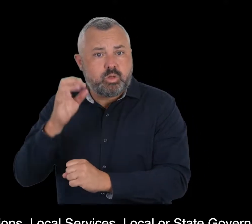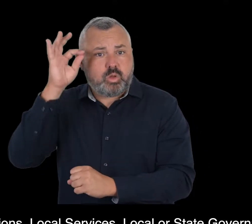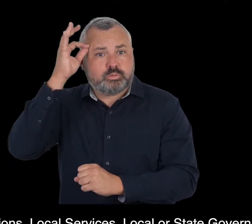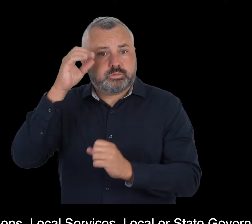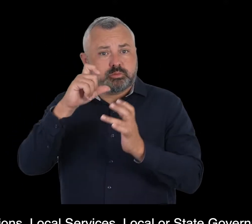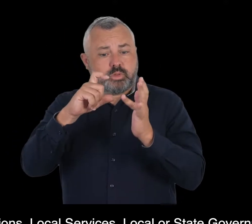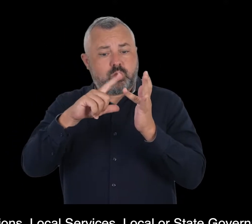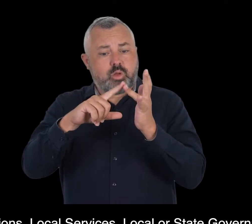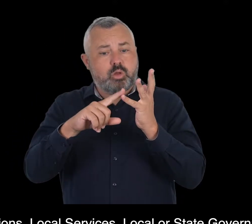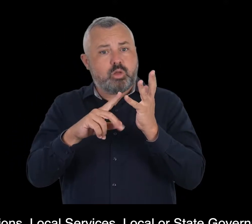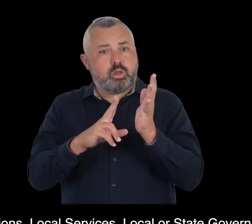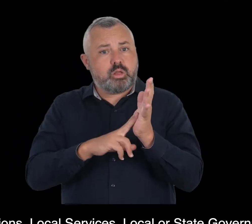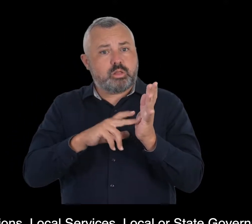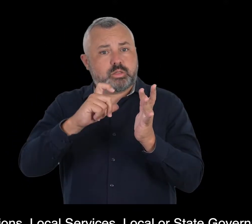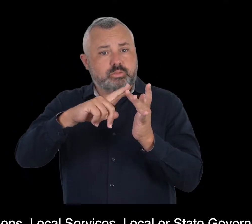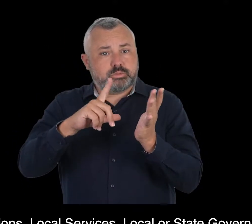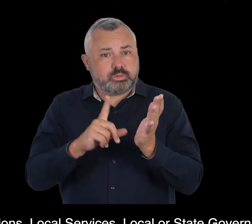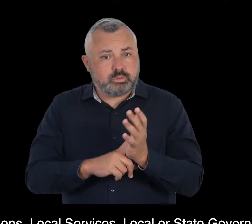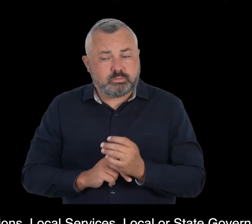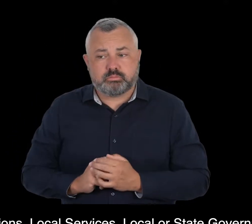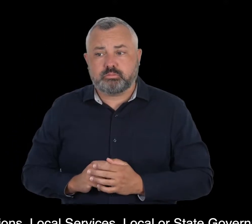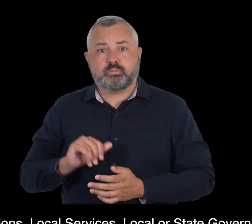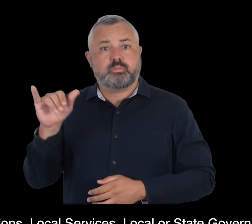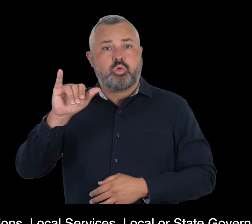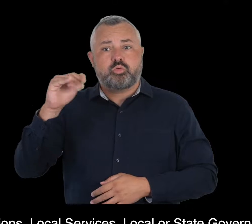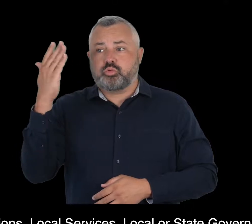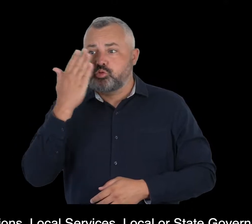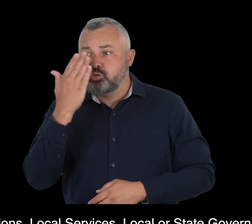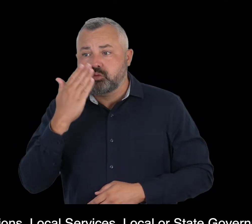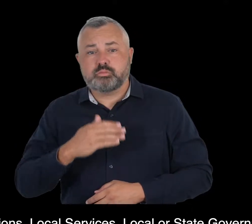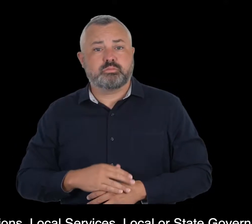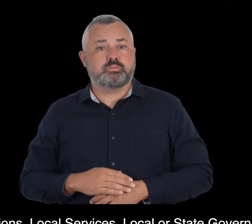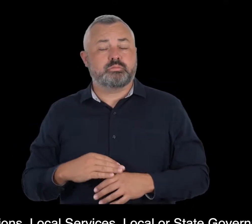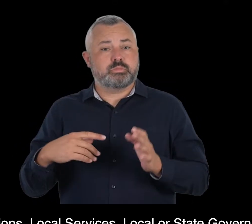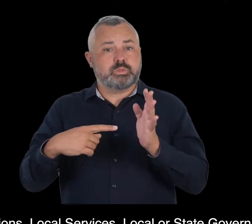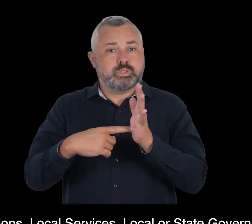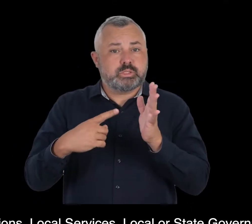or state government, or education providers.